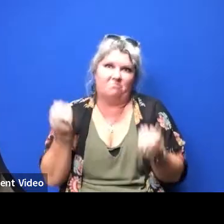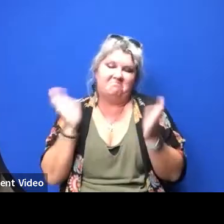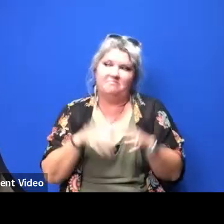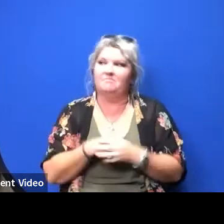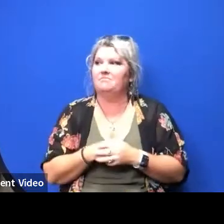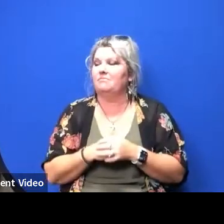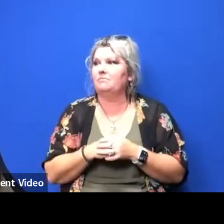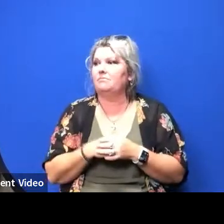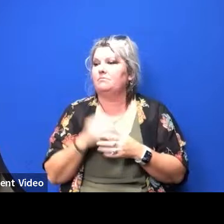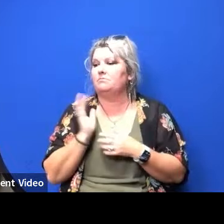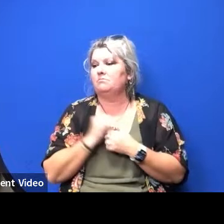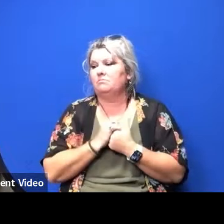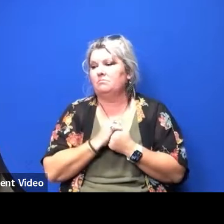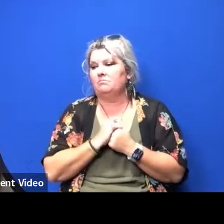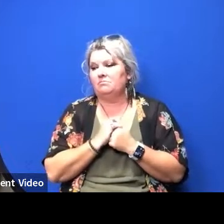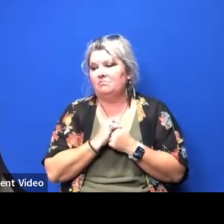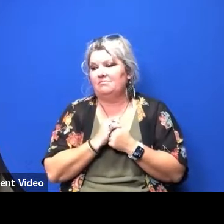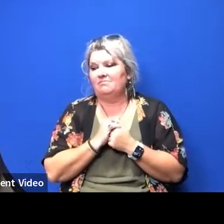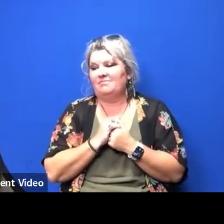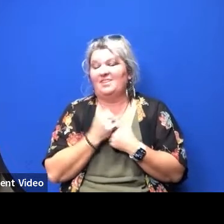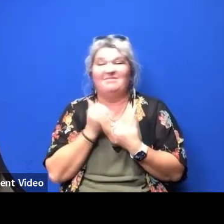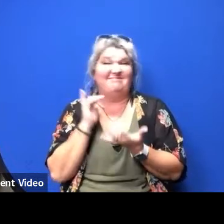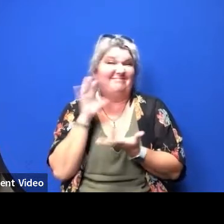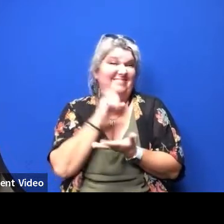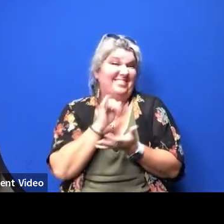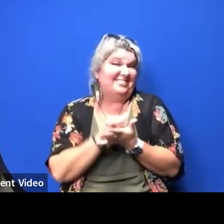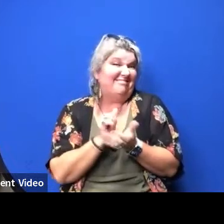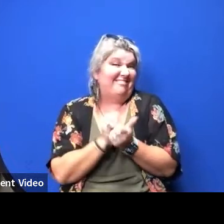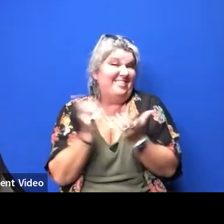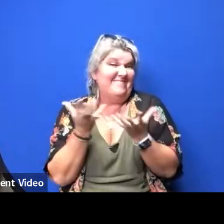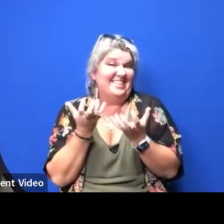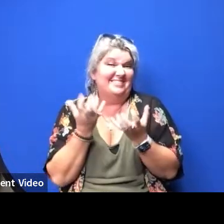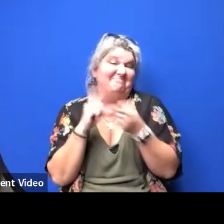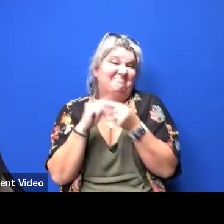us as deafblind people. That would be great.